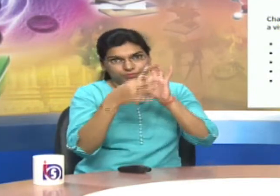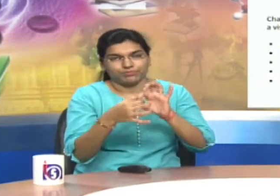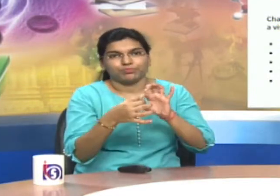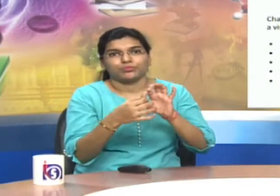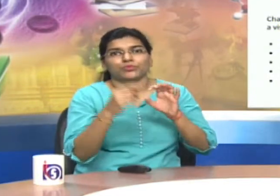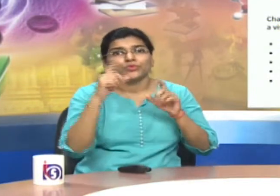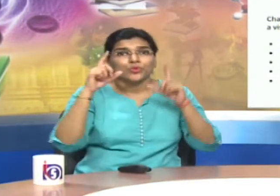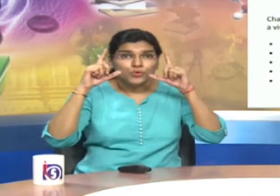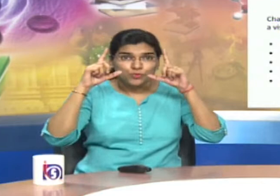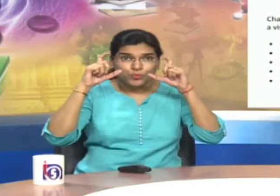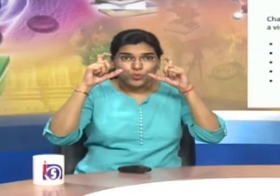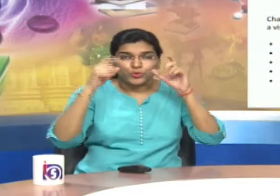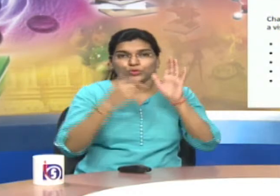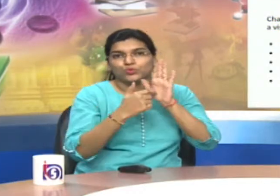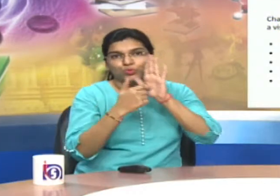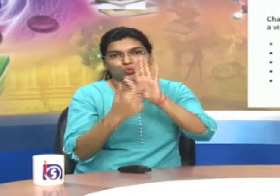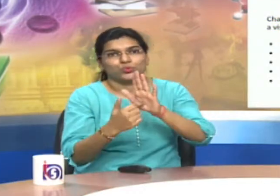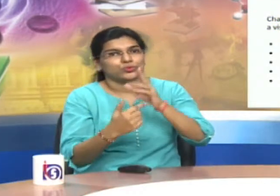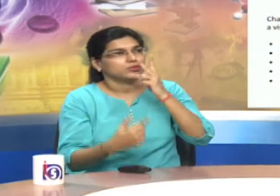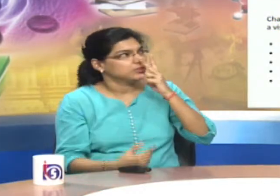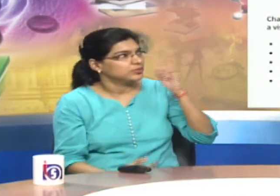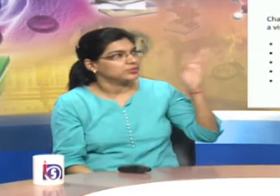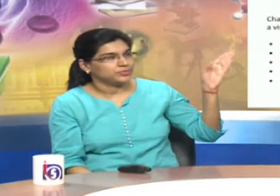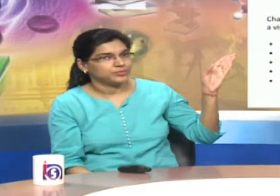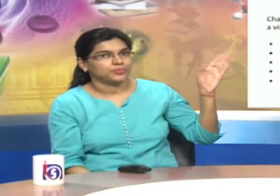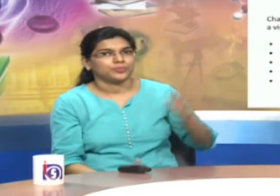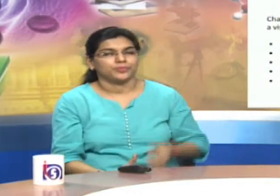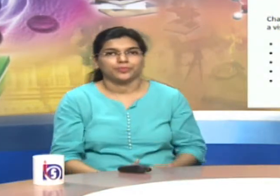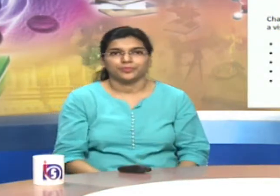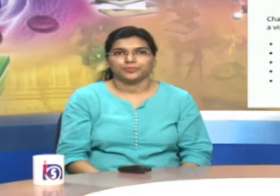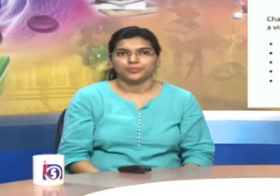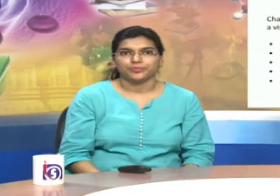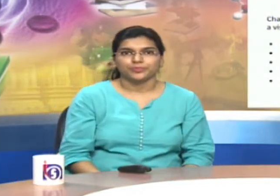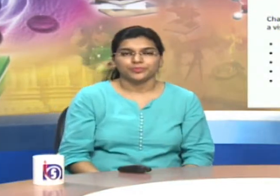in different formats in the worksheet. You can see on the screen.